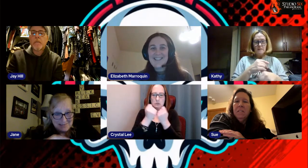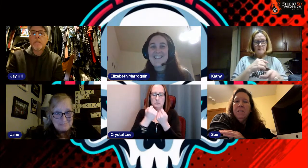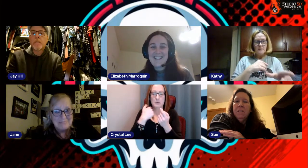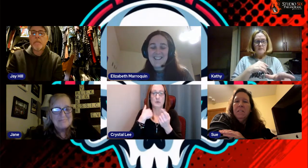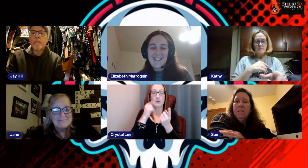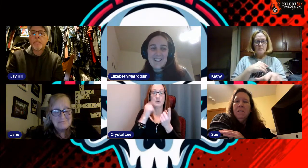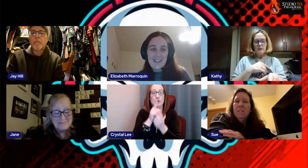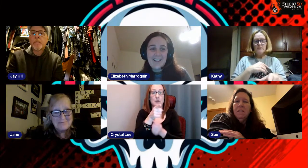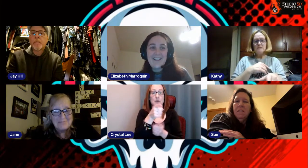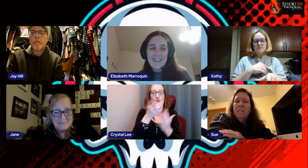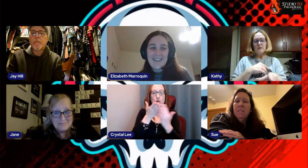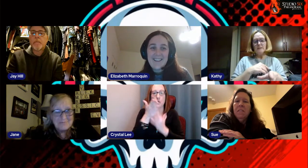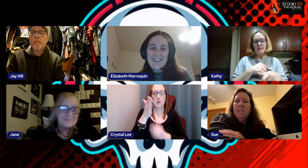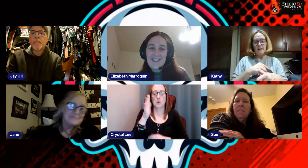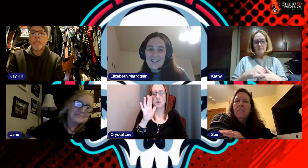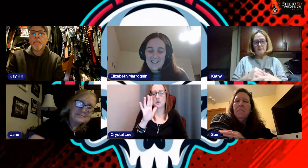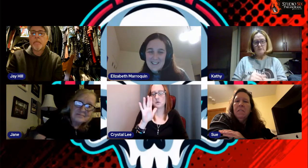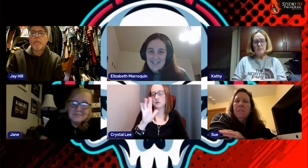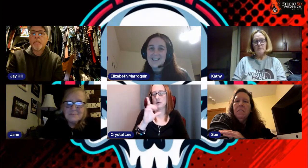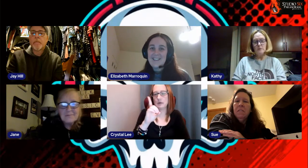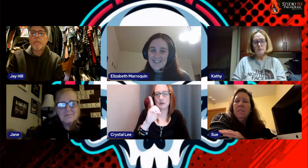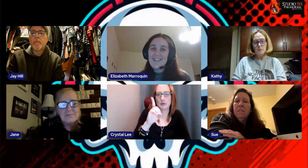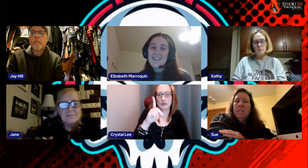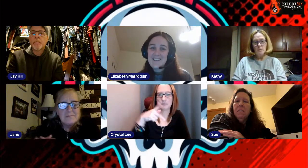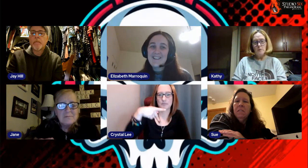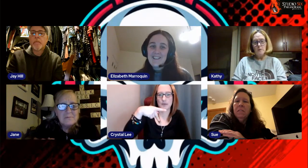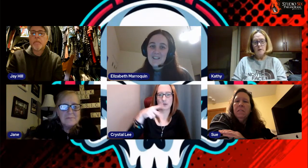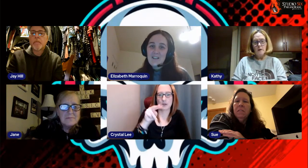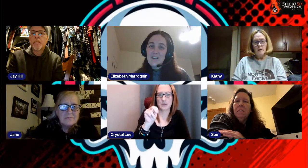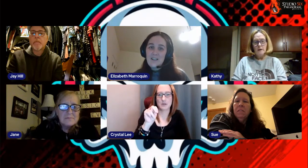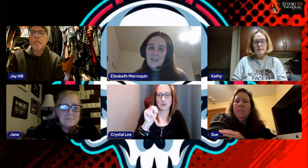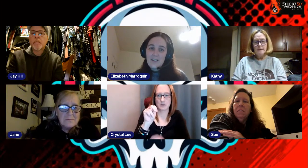Jane and Crystal got together first through